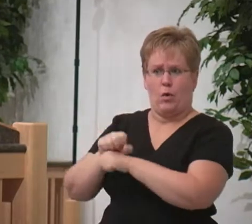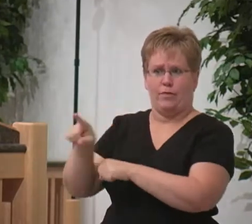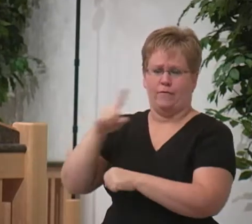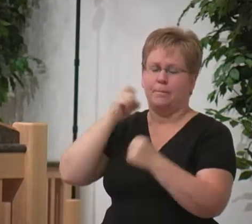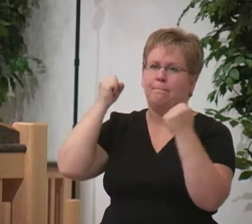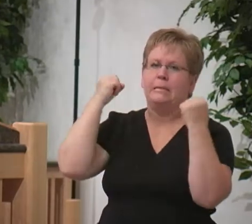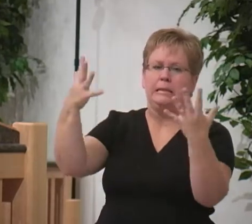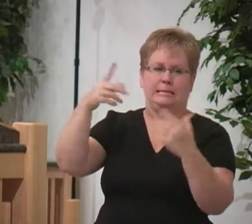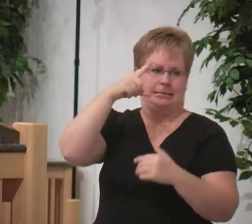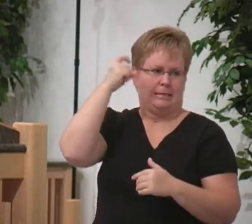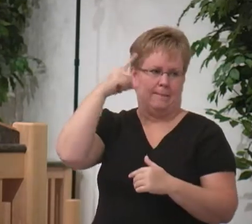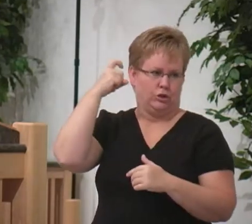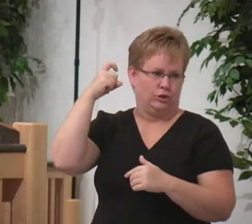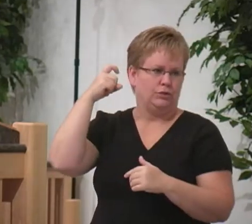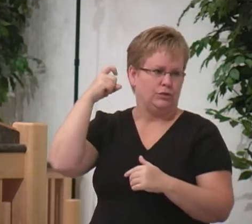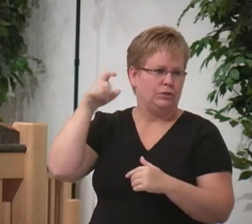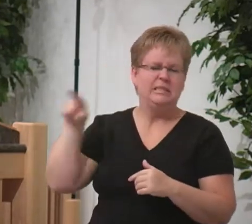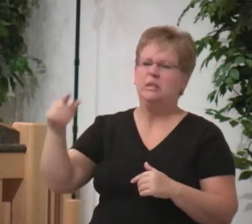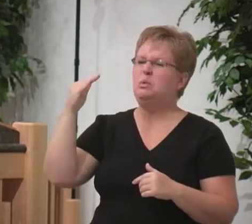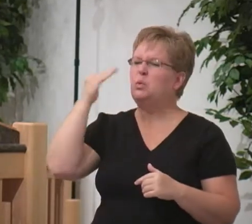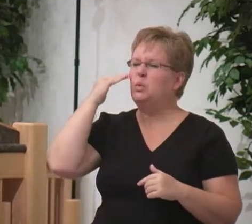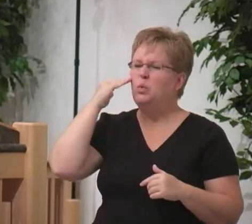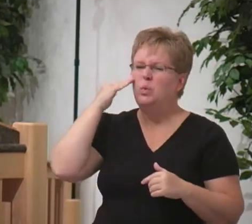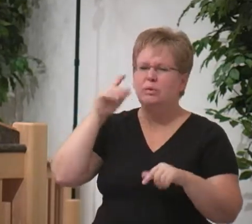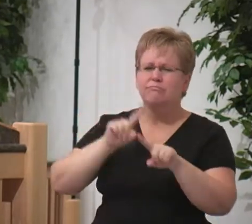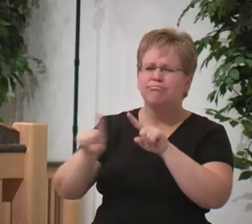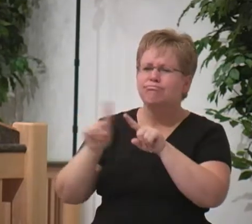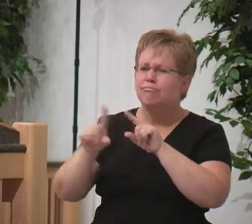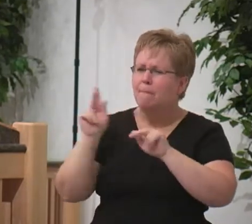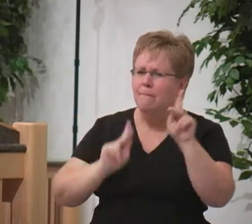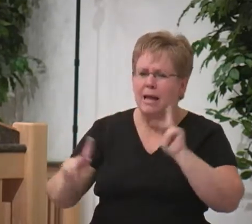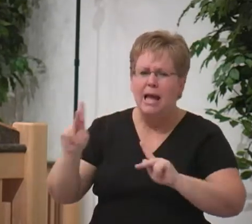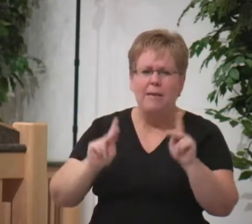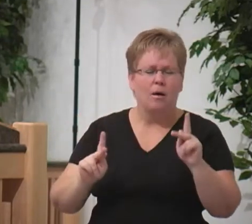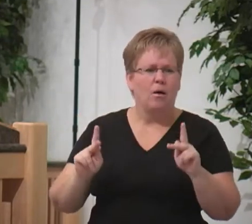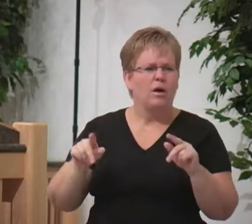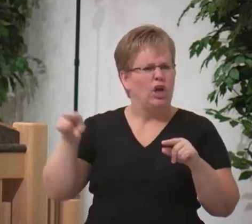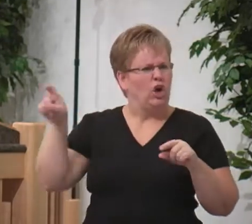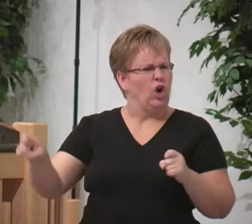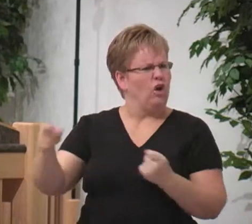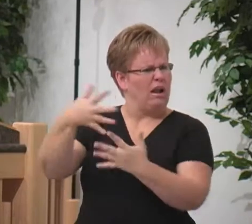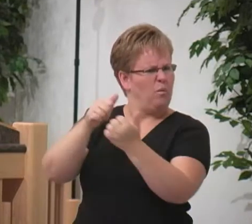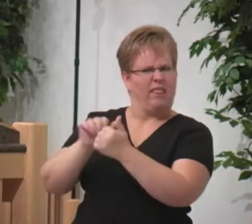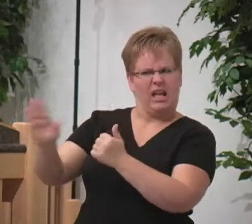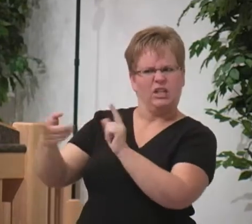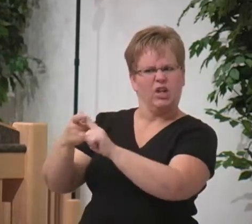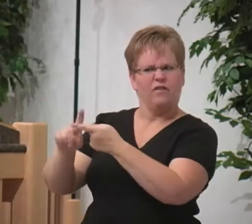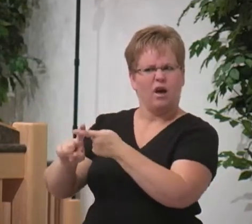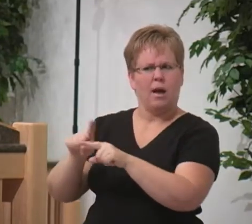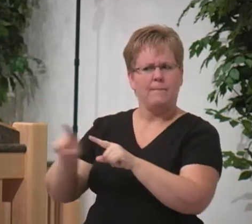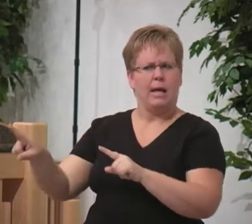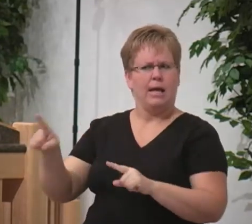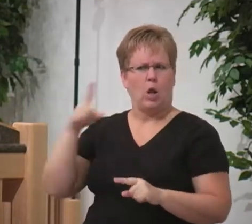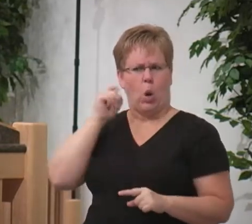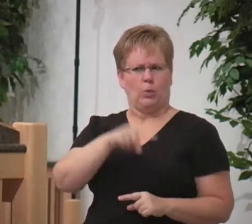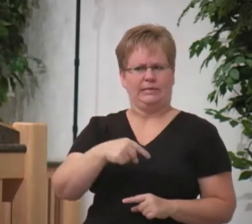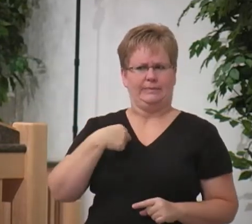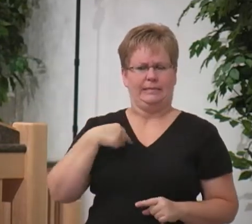summers previous. He knew all sorts of people. He could have been hanging out with his friends, but instead, he went out of his way to